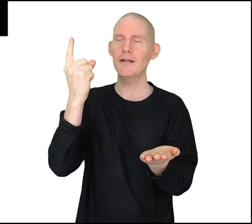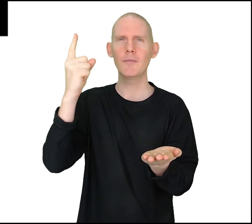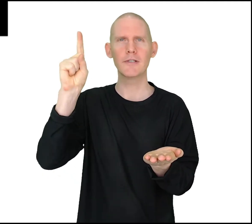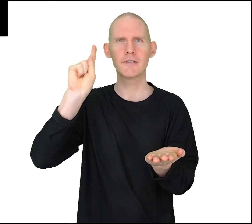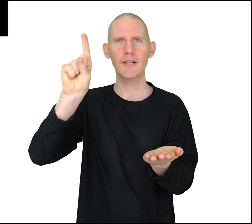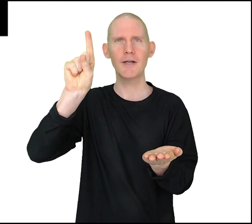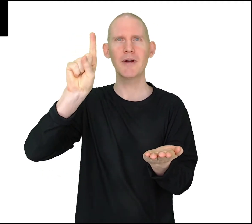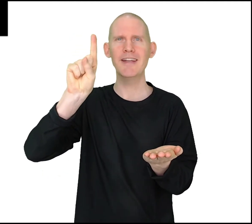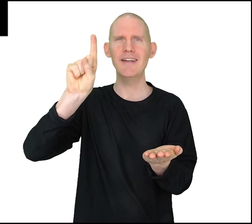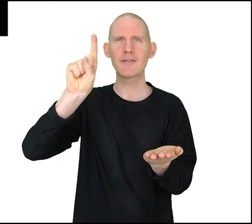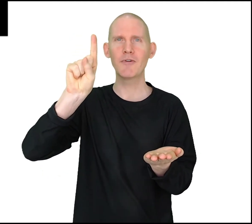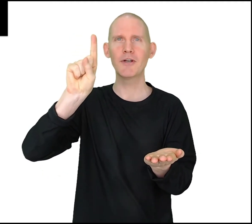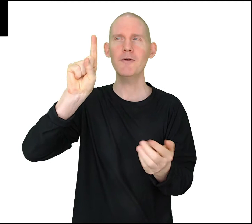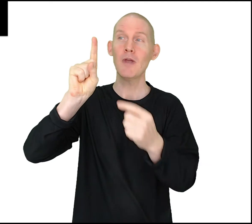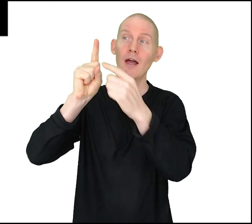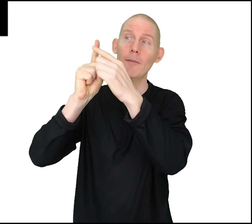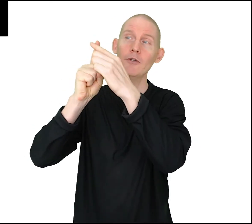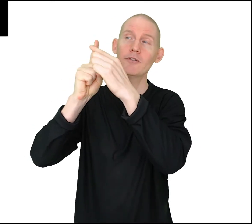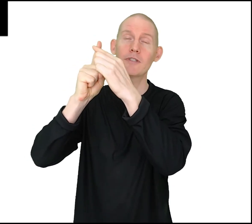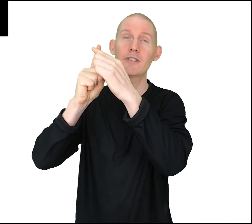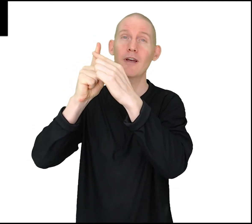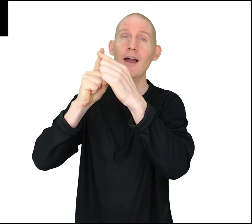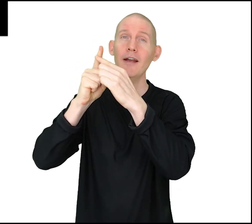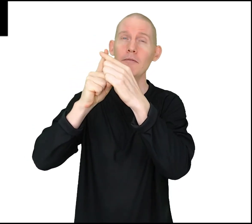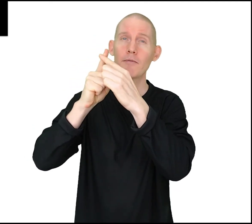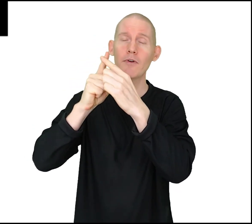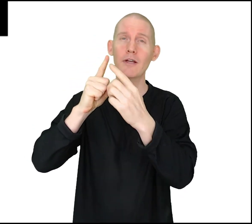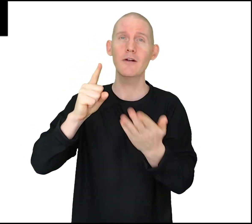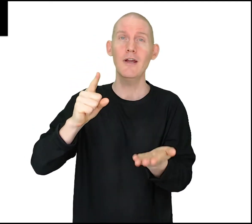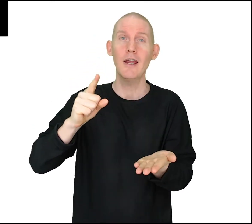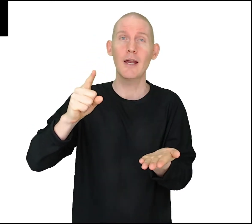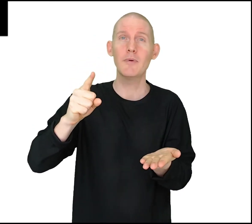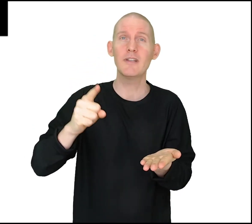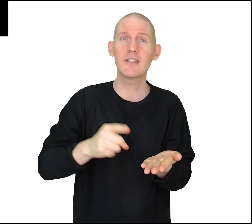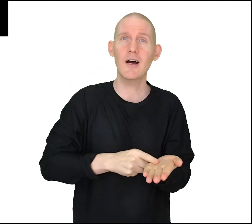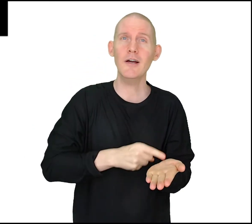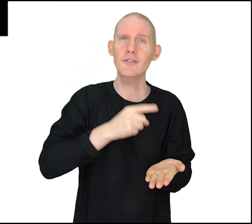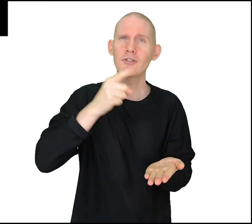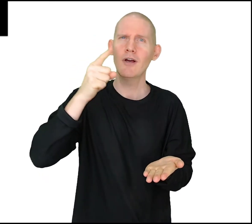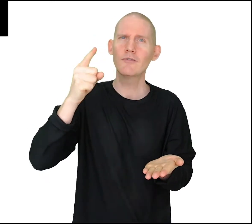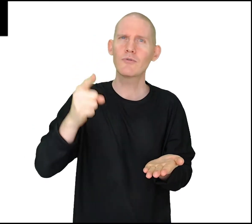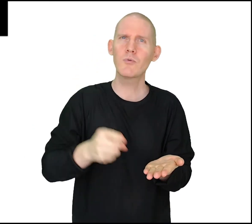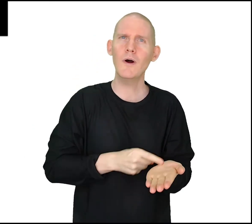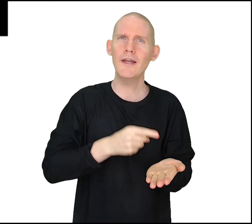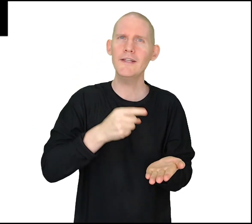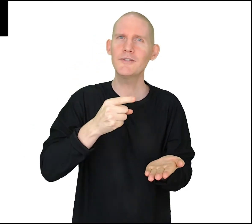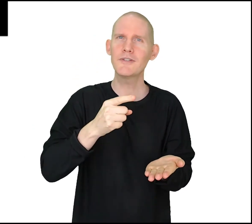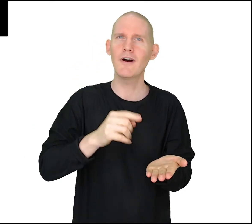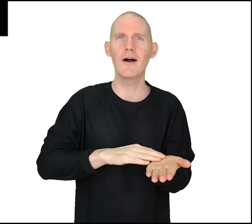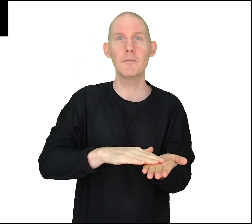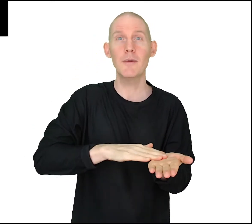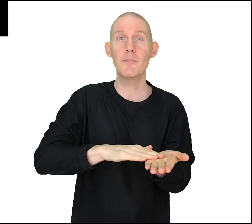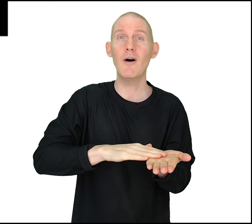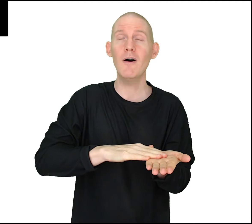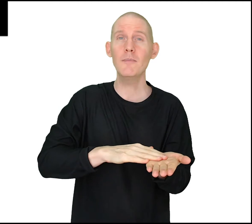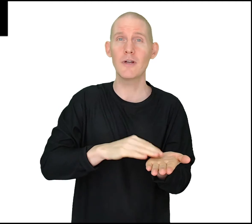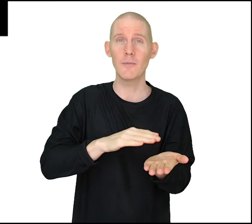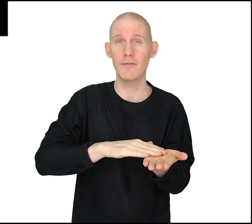to stick on my index finger. I'm going to use the side of the finger, and I'm going to touch twice on my palm here, my